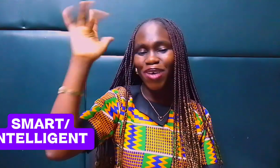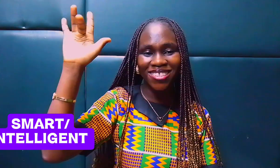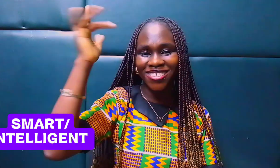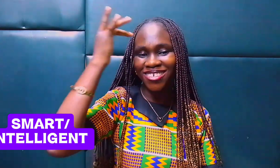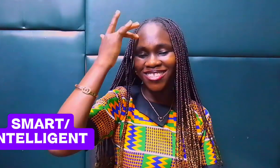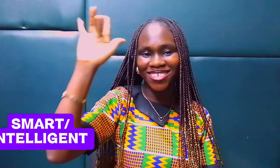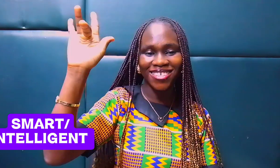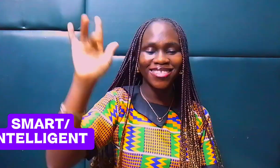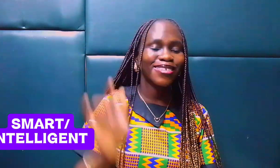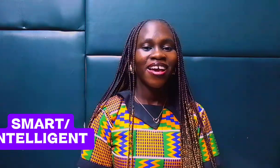smart.